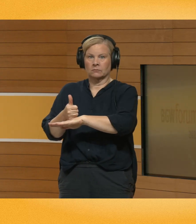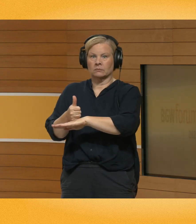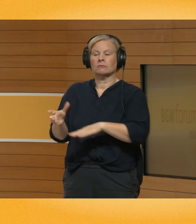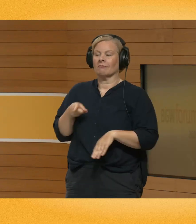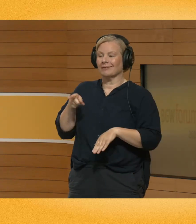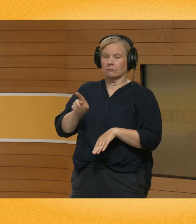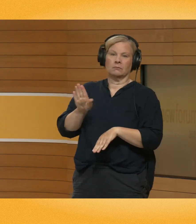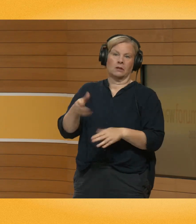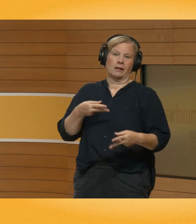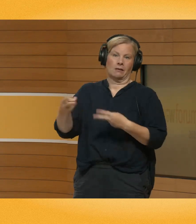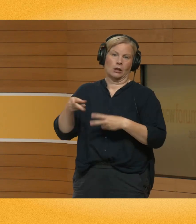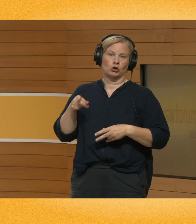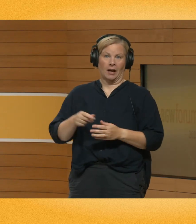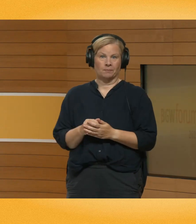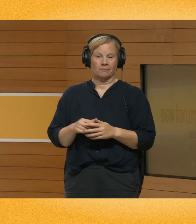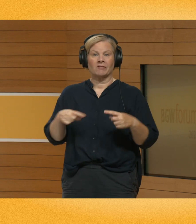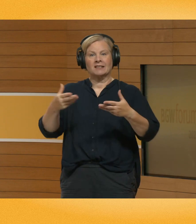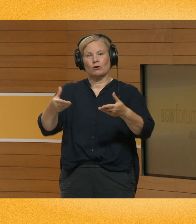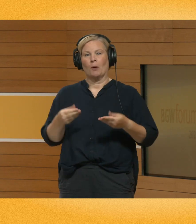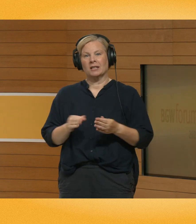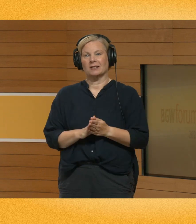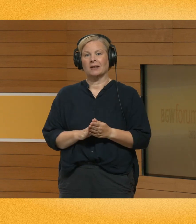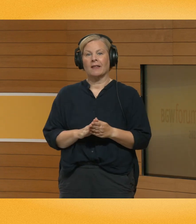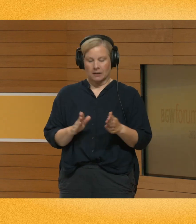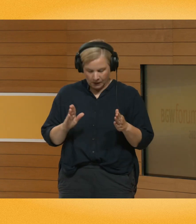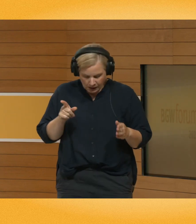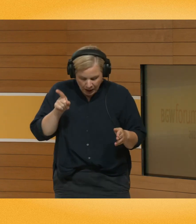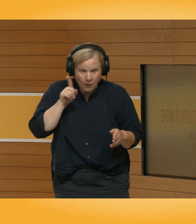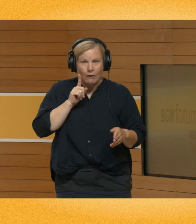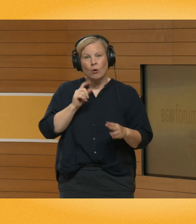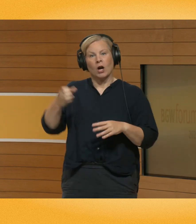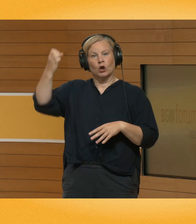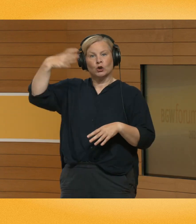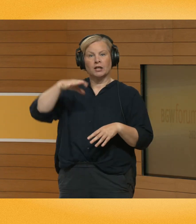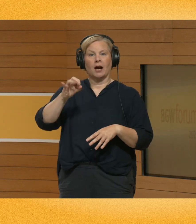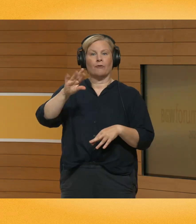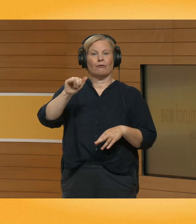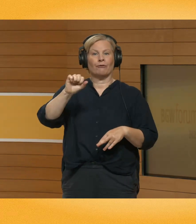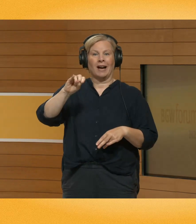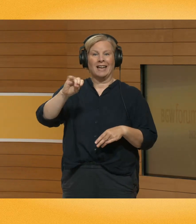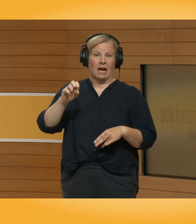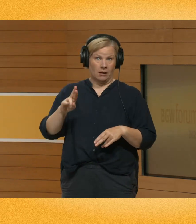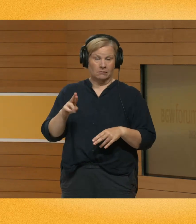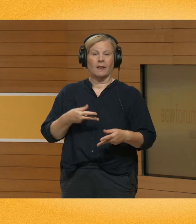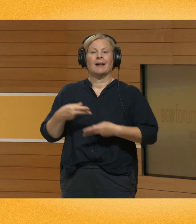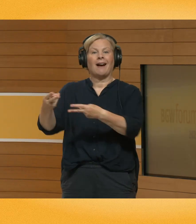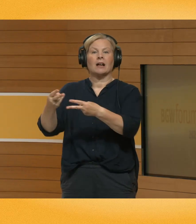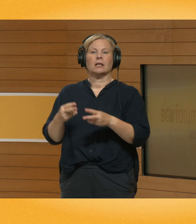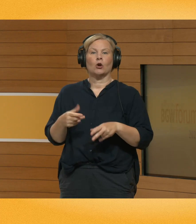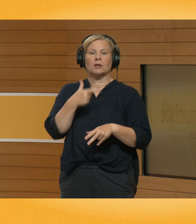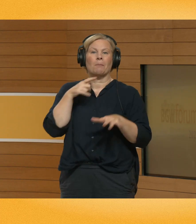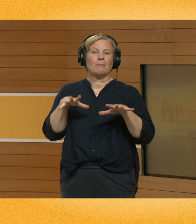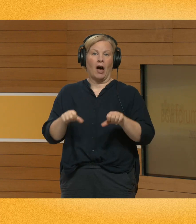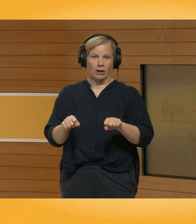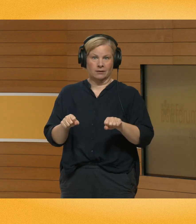pleased to introduce Dr. Sonja Freyer from the hospital Bremerhaven, where she is employed since 2019. She's a